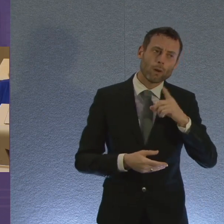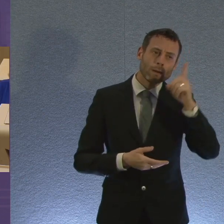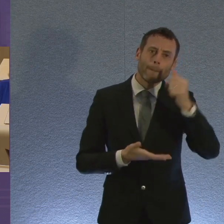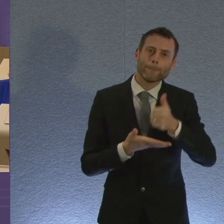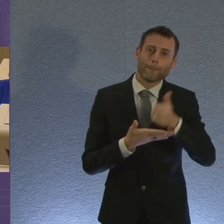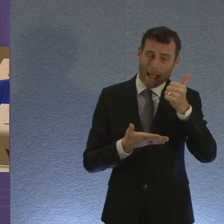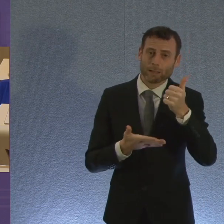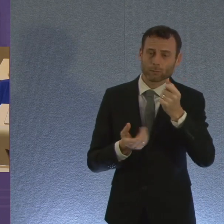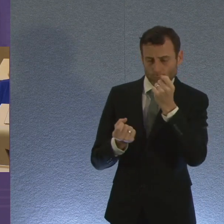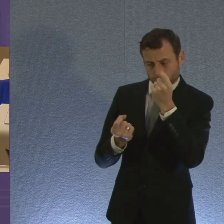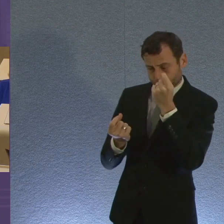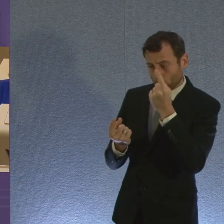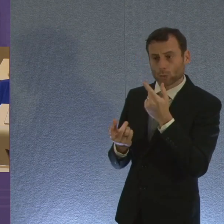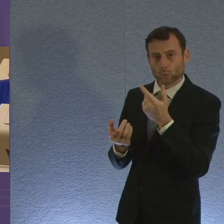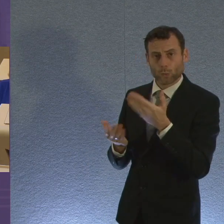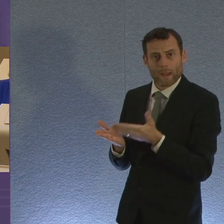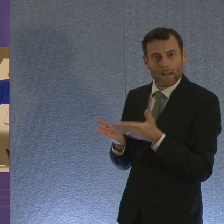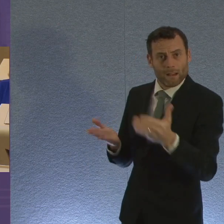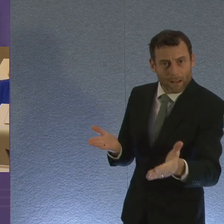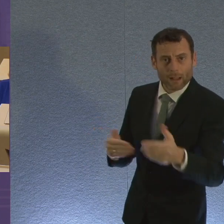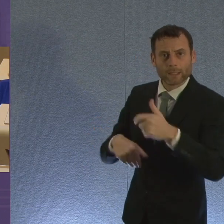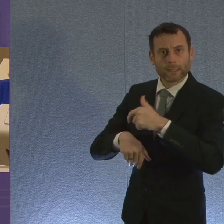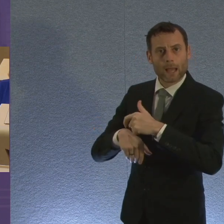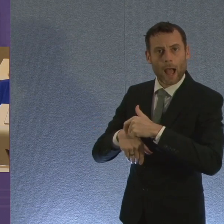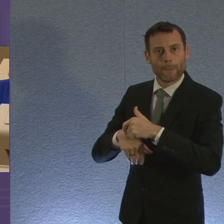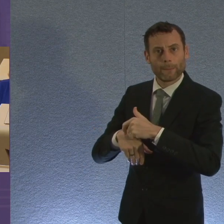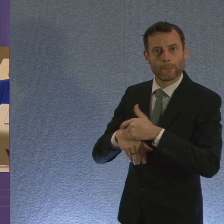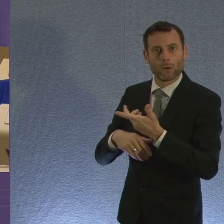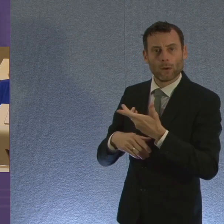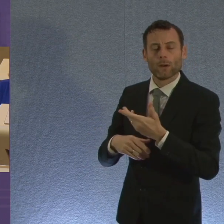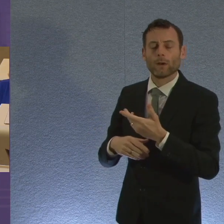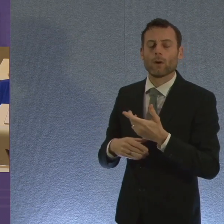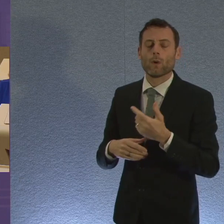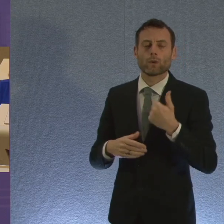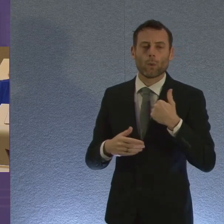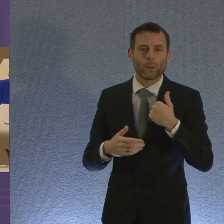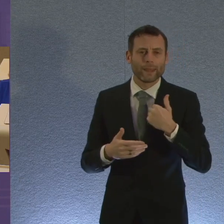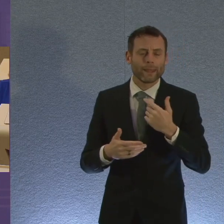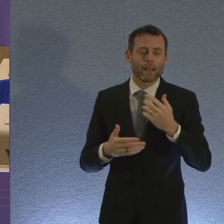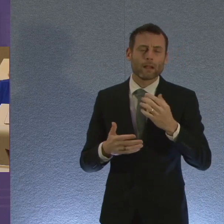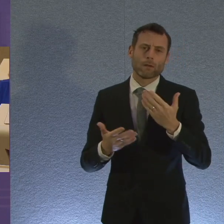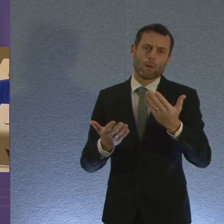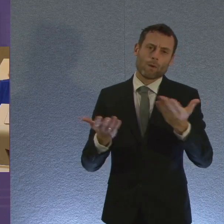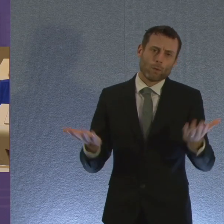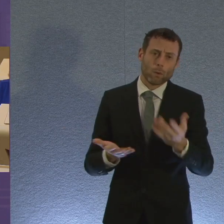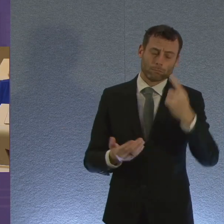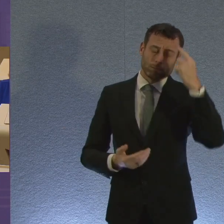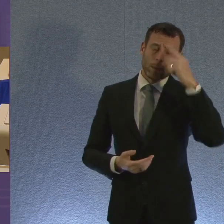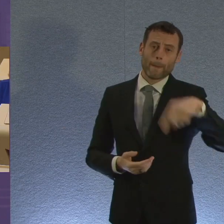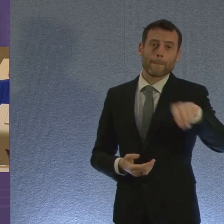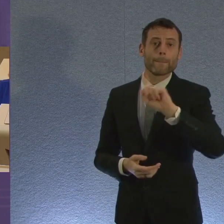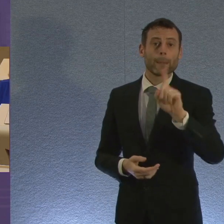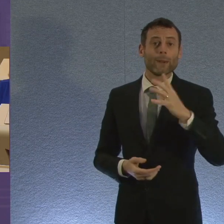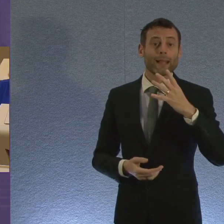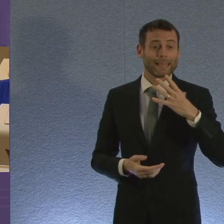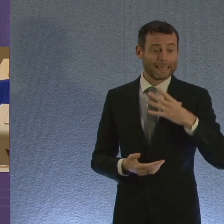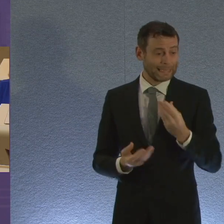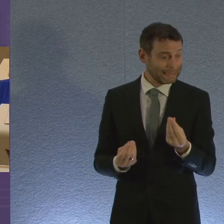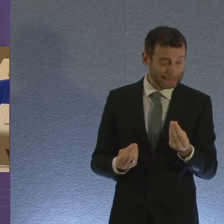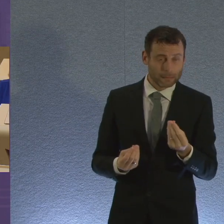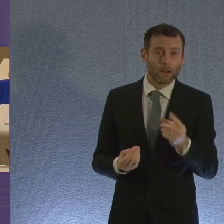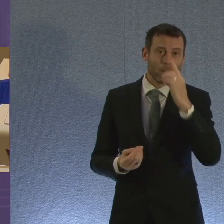all mortgages. And we have also encouraged anyone who needs to apply for universal credit, which has a